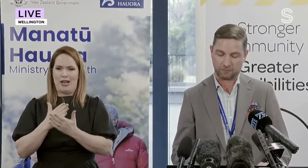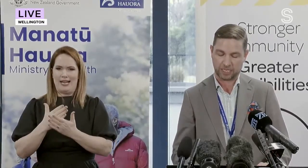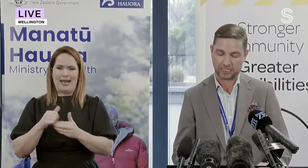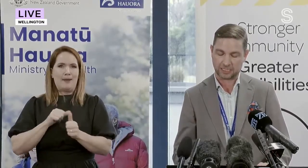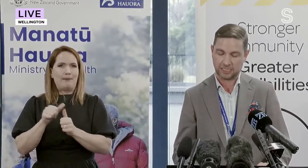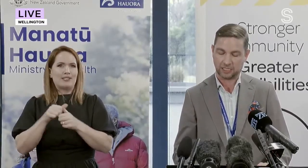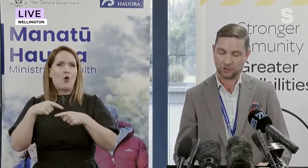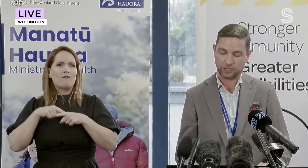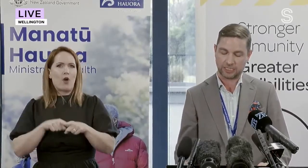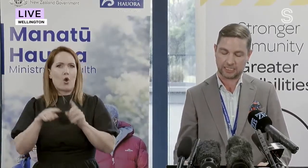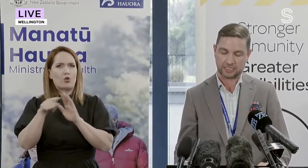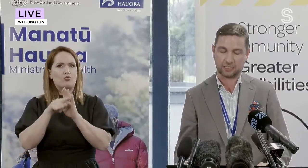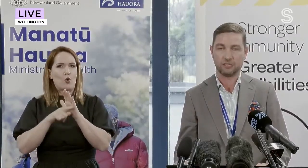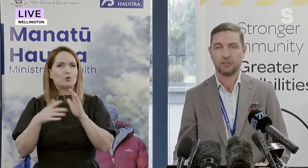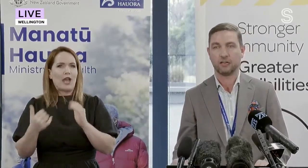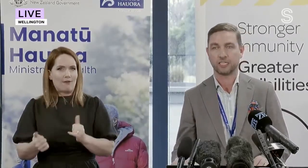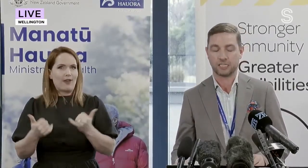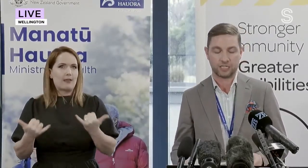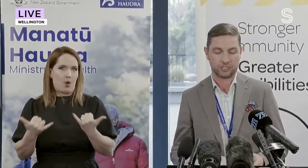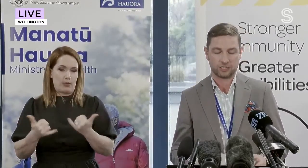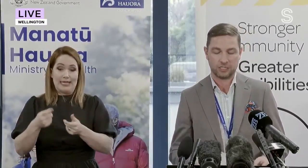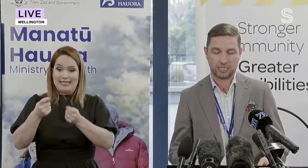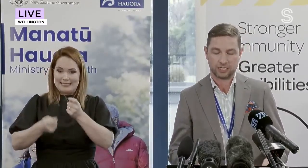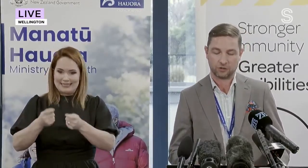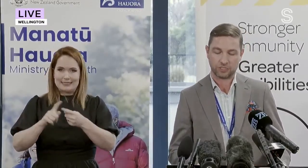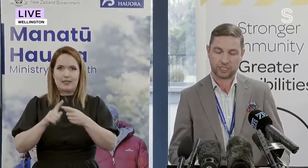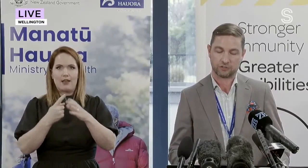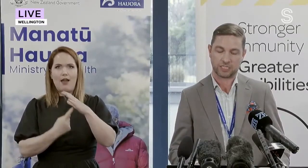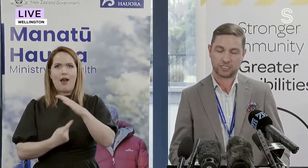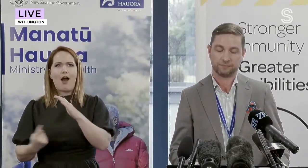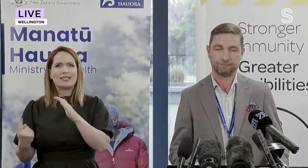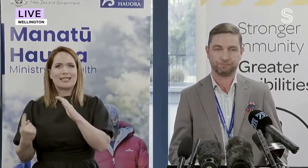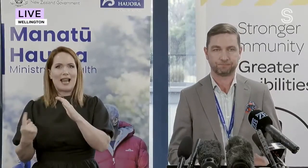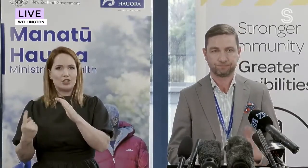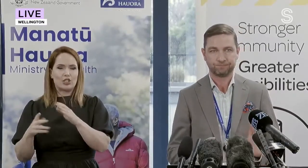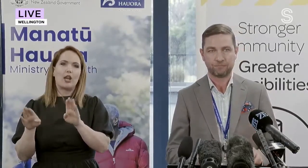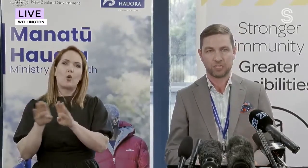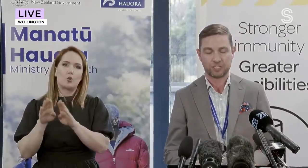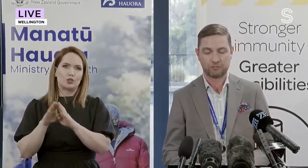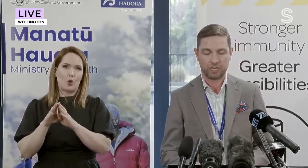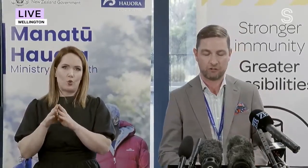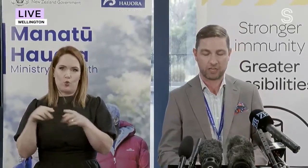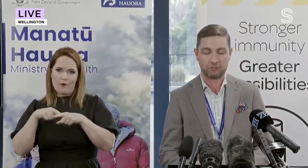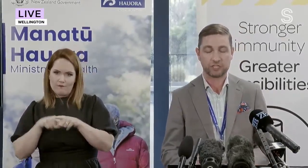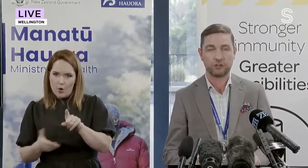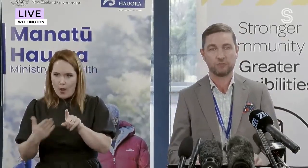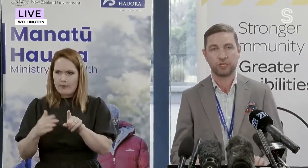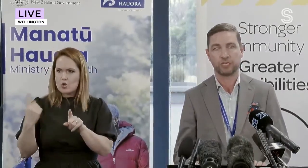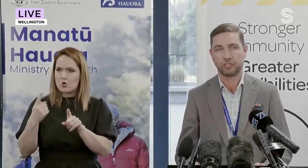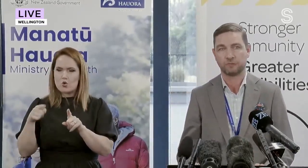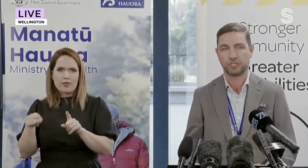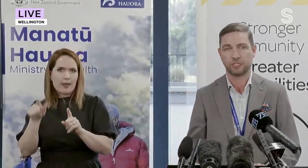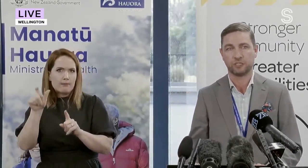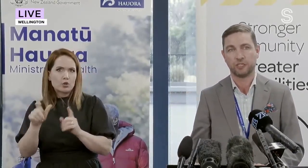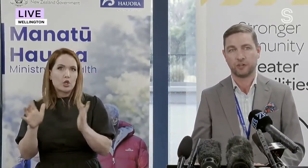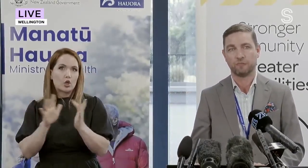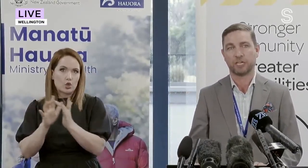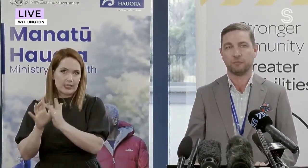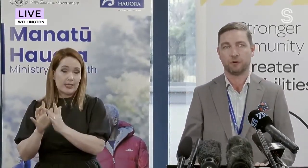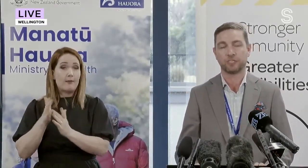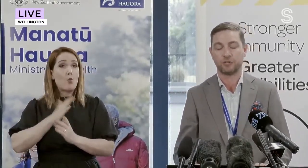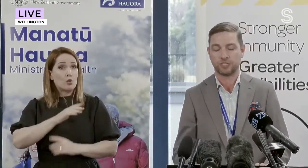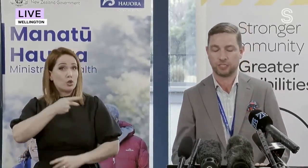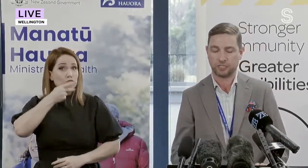already have in place, including testing, isolation and contact tracing. Just to reiterate, there is no community transmission